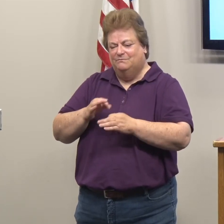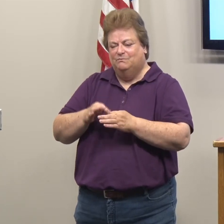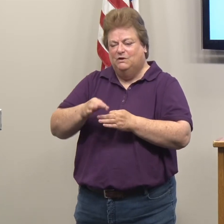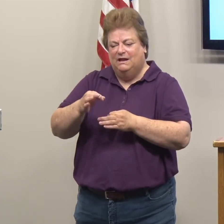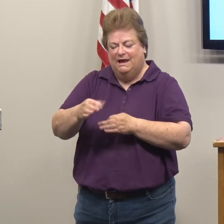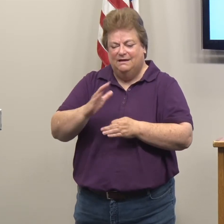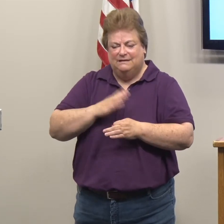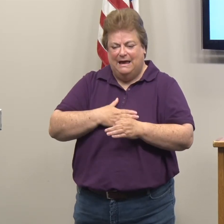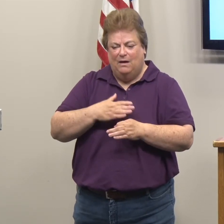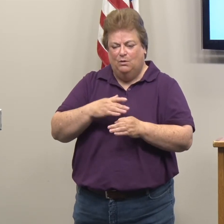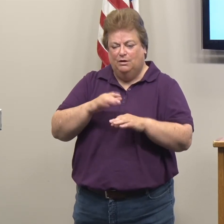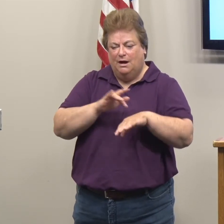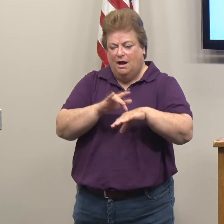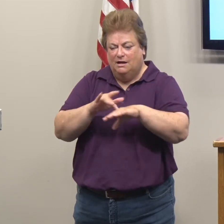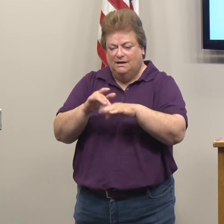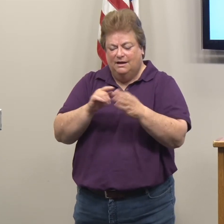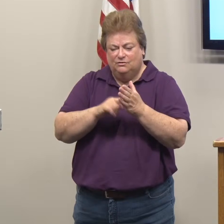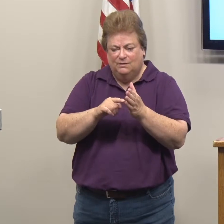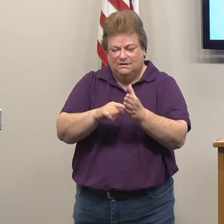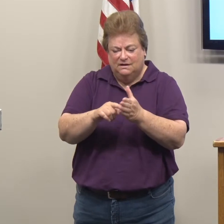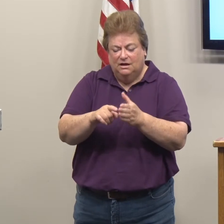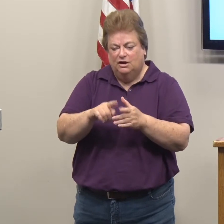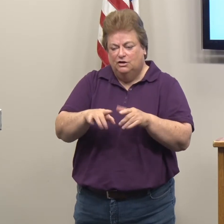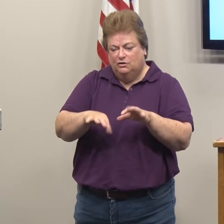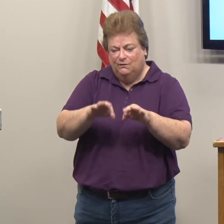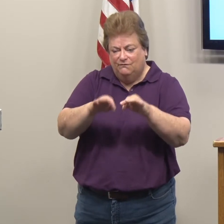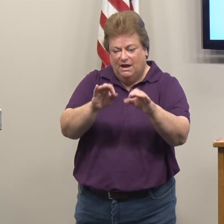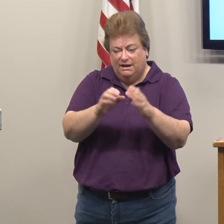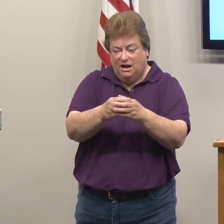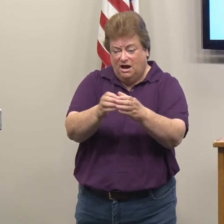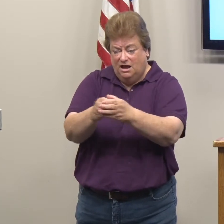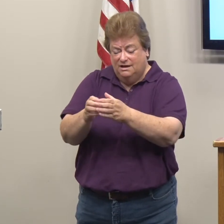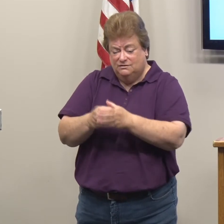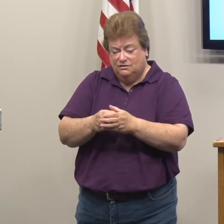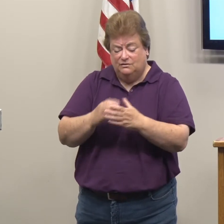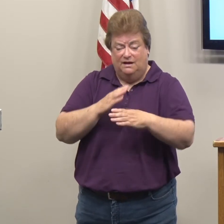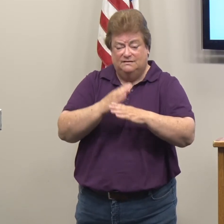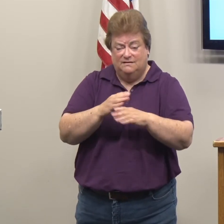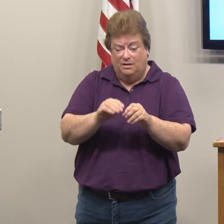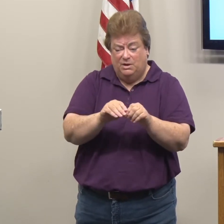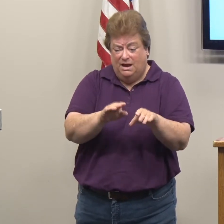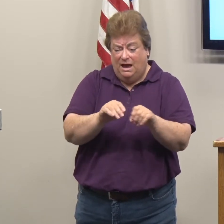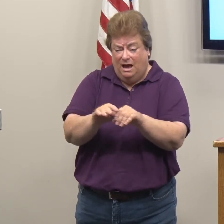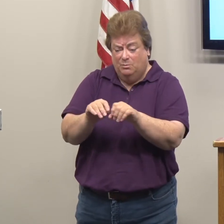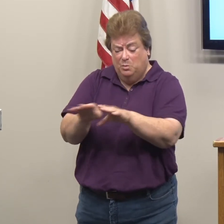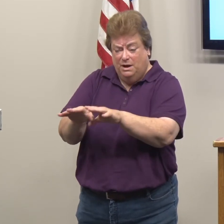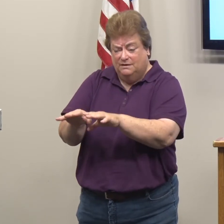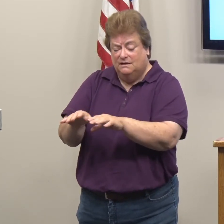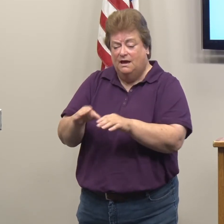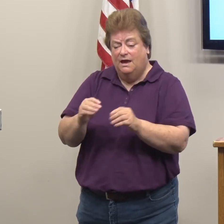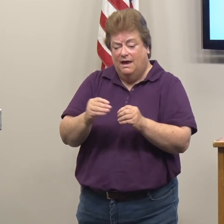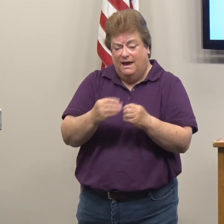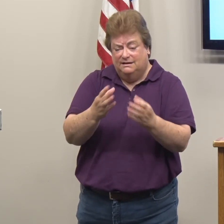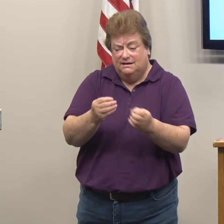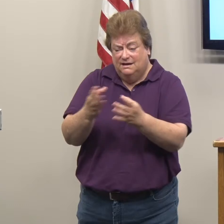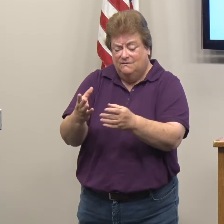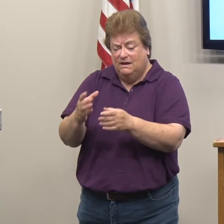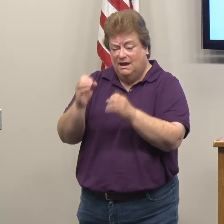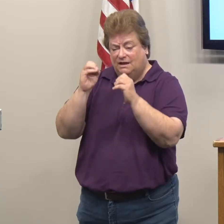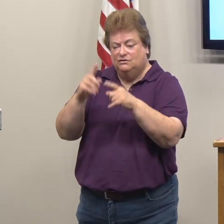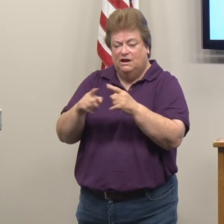is so important in identifying clusters and stopping outbreaks and providing education to those who are